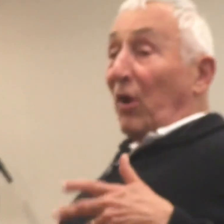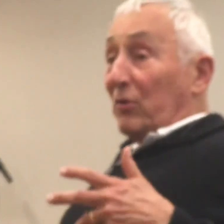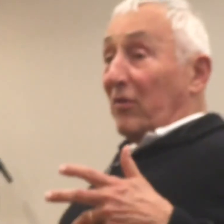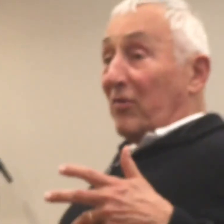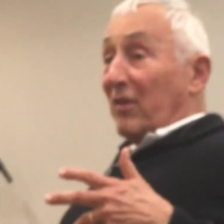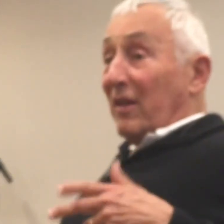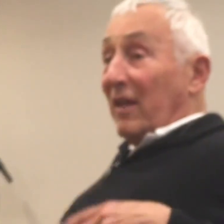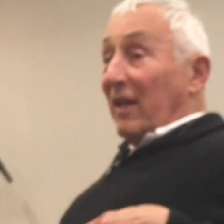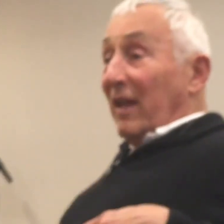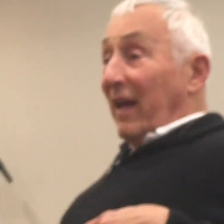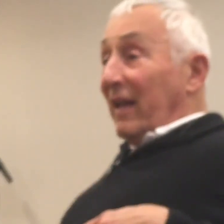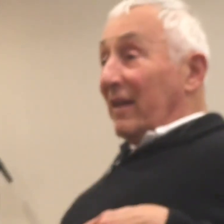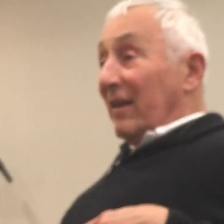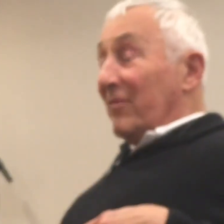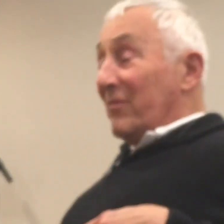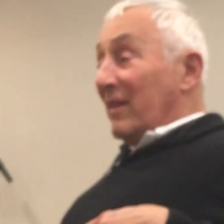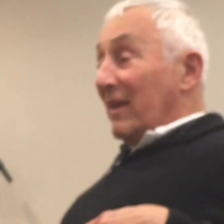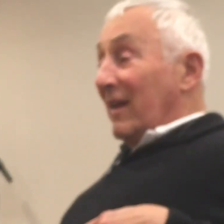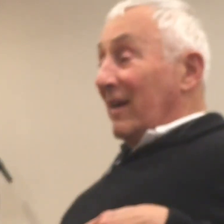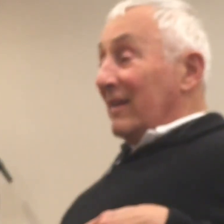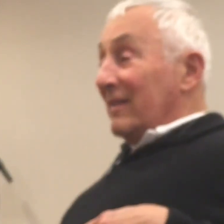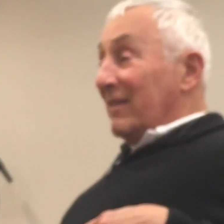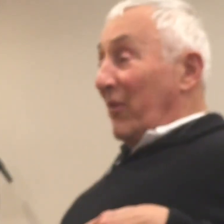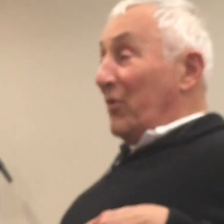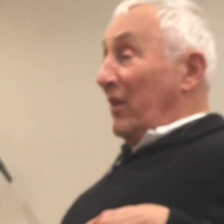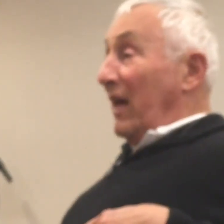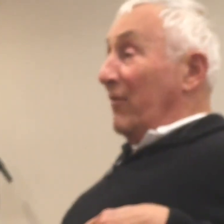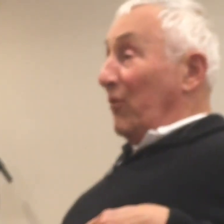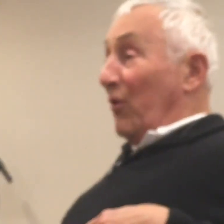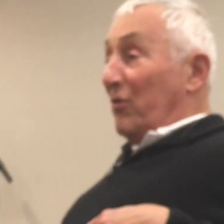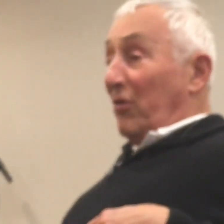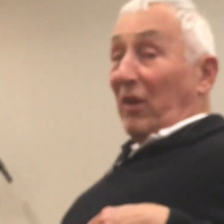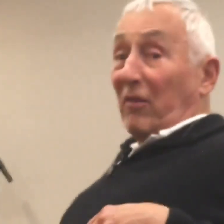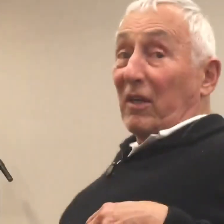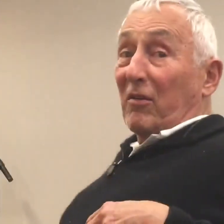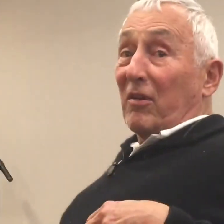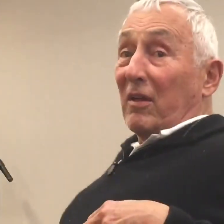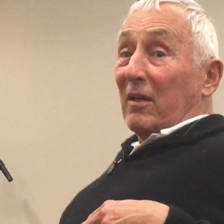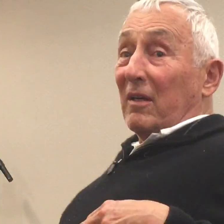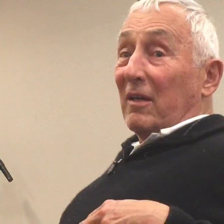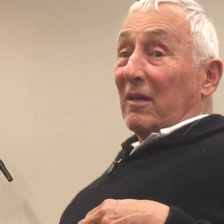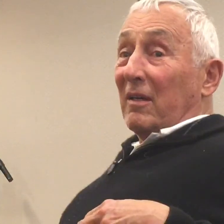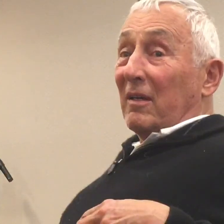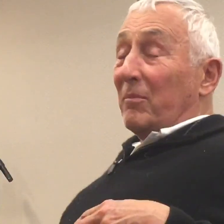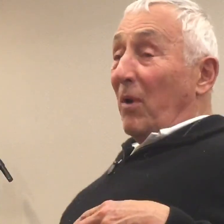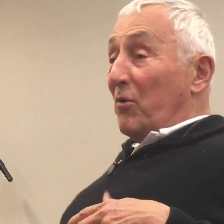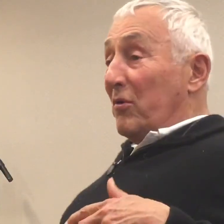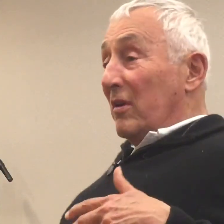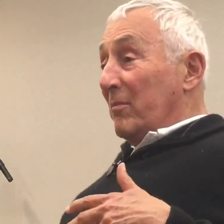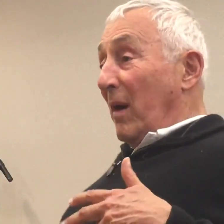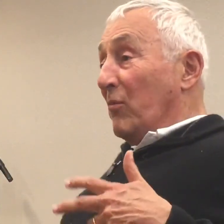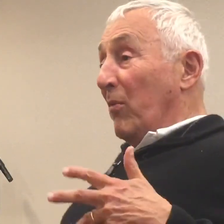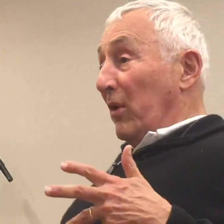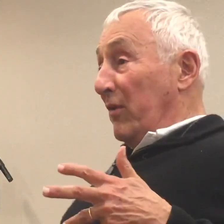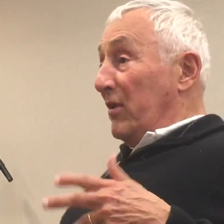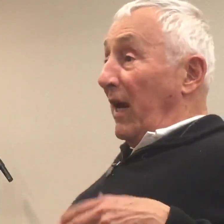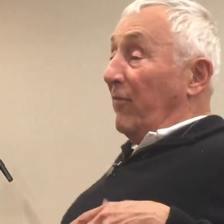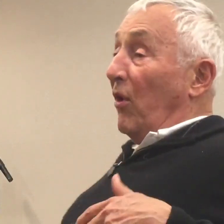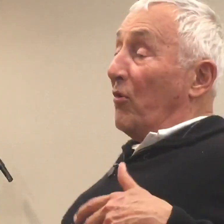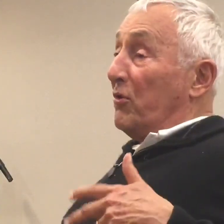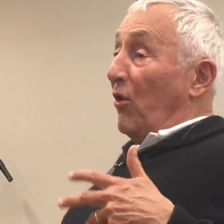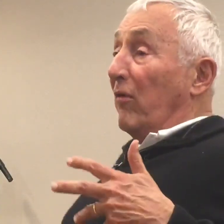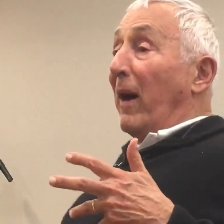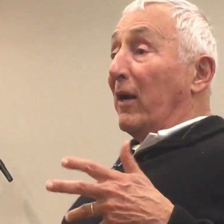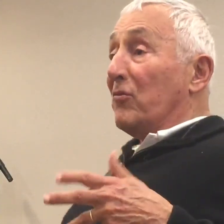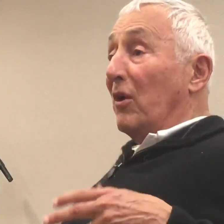the consultants. And to this day, of course, the thing that is most memorable is that I